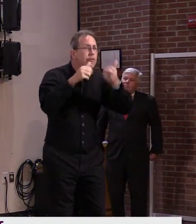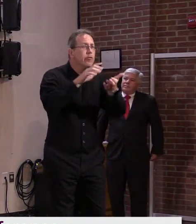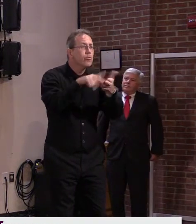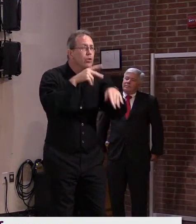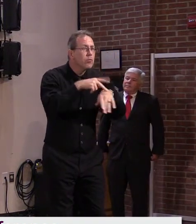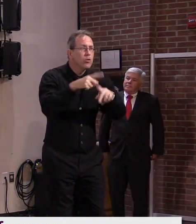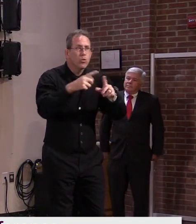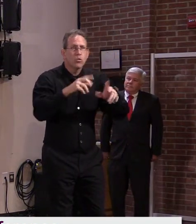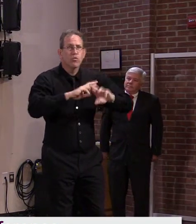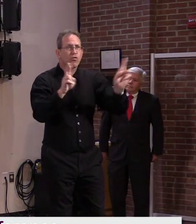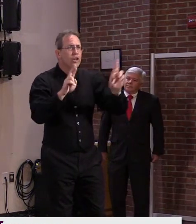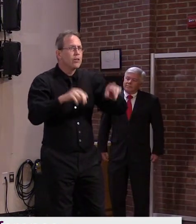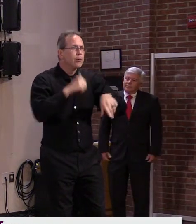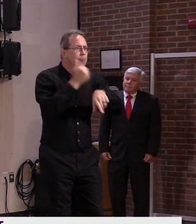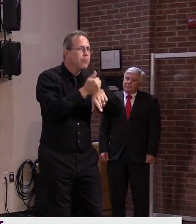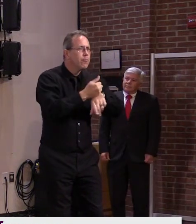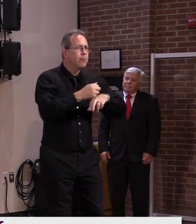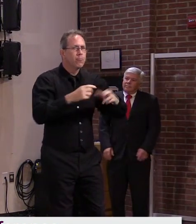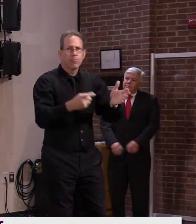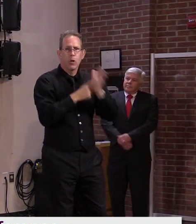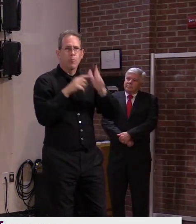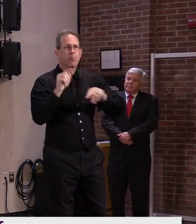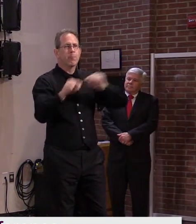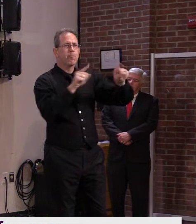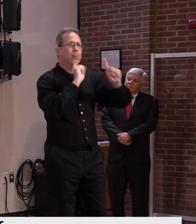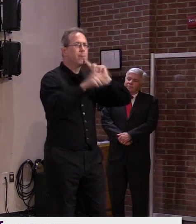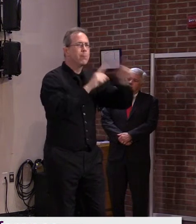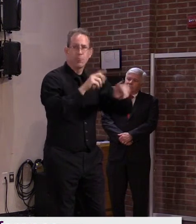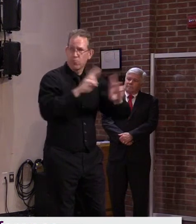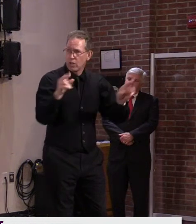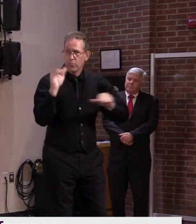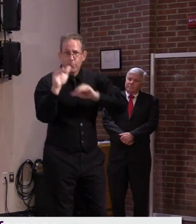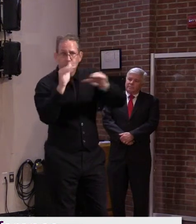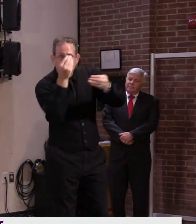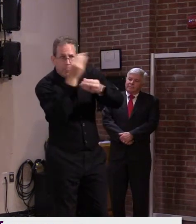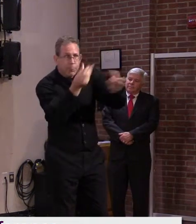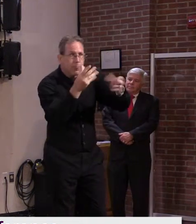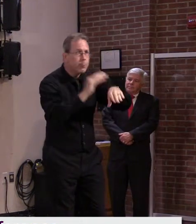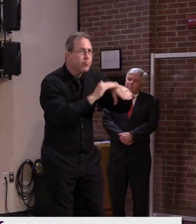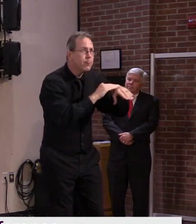with mandates, or do you think that that's going to be coming along shortly enough that